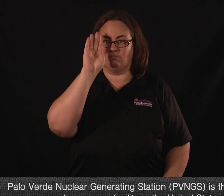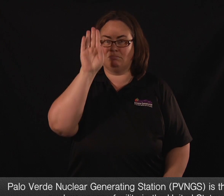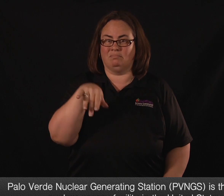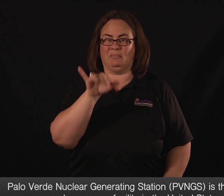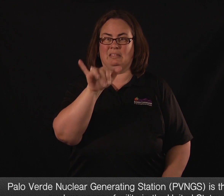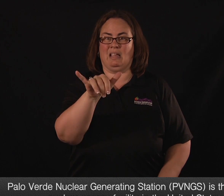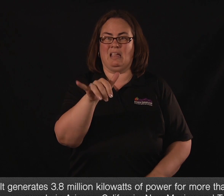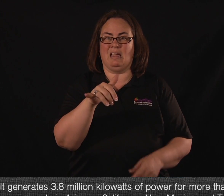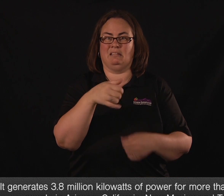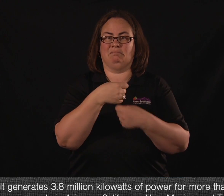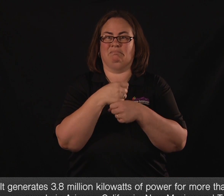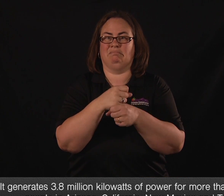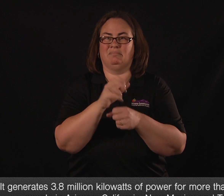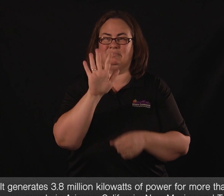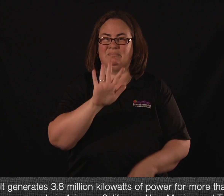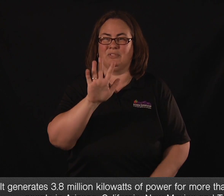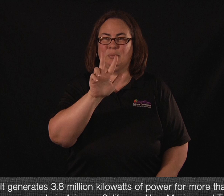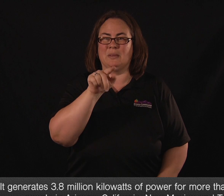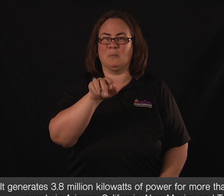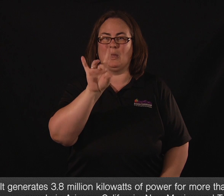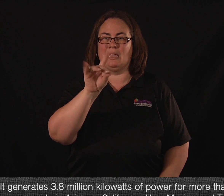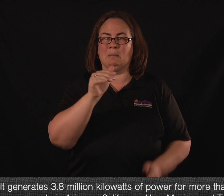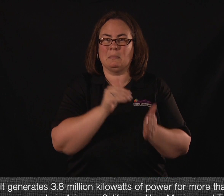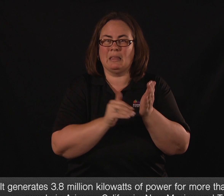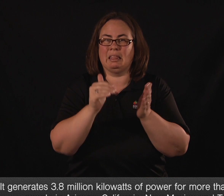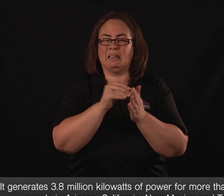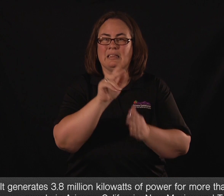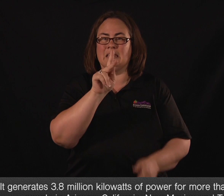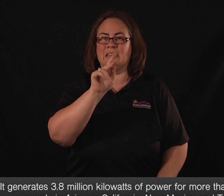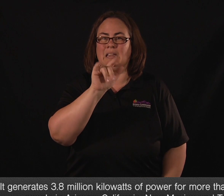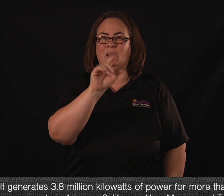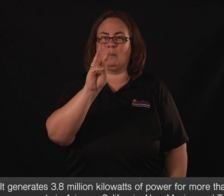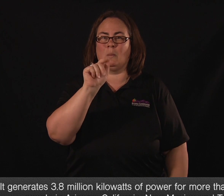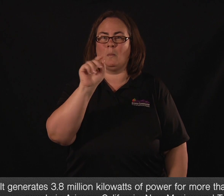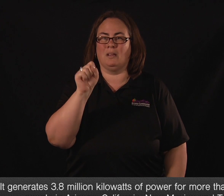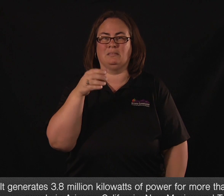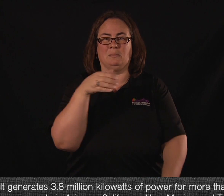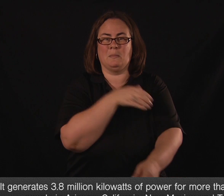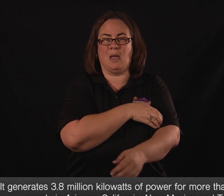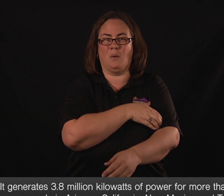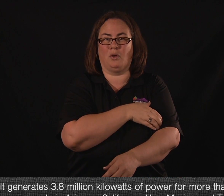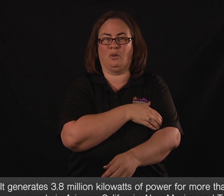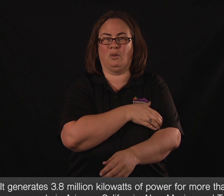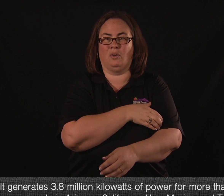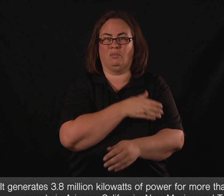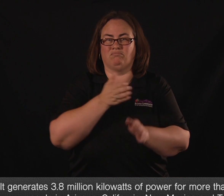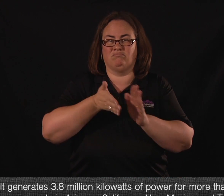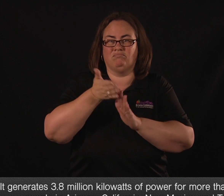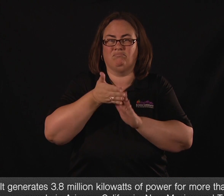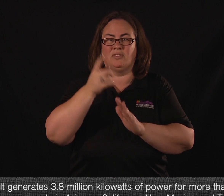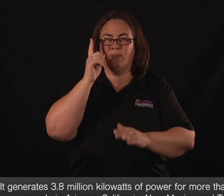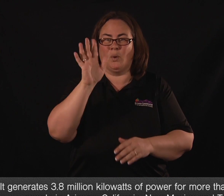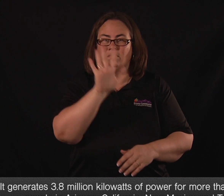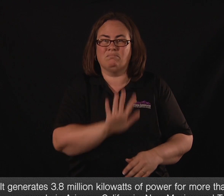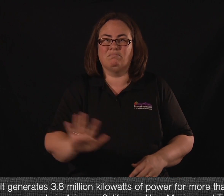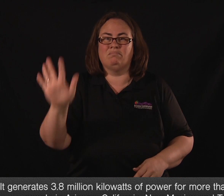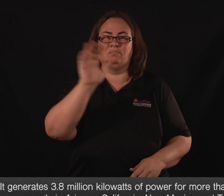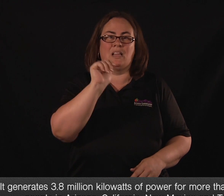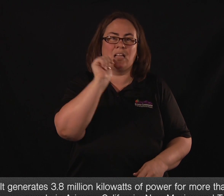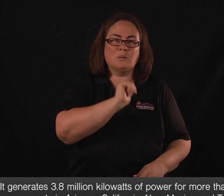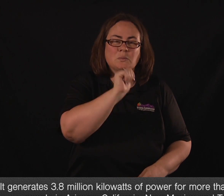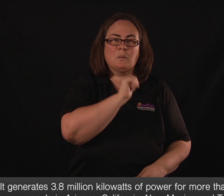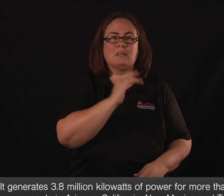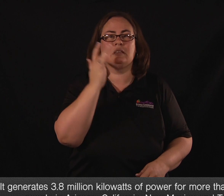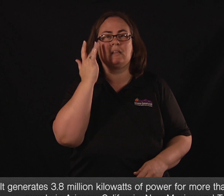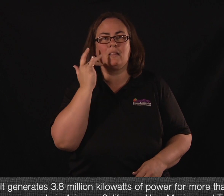in the United States. It generates 3.8 million kilowatts of power for more than 4 million